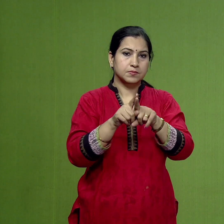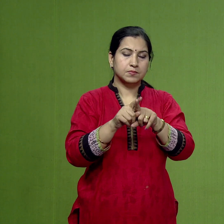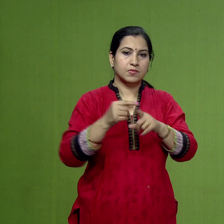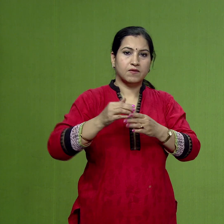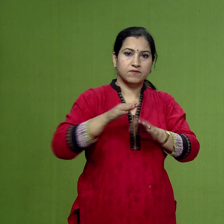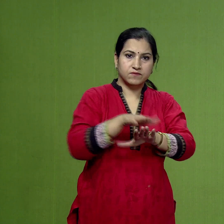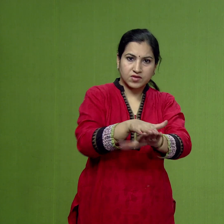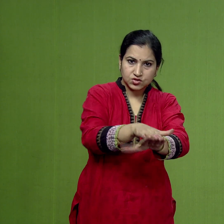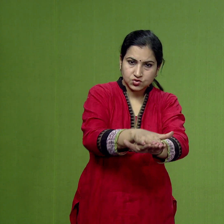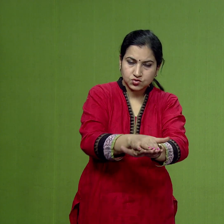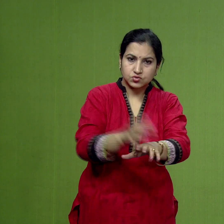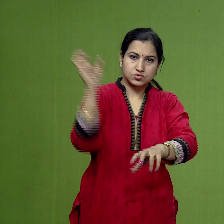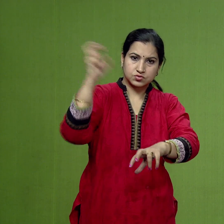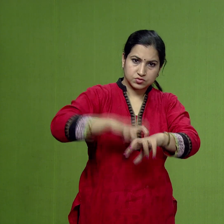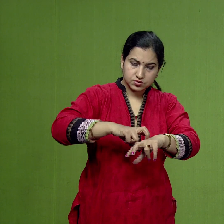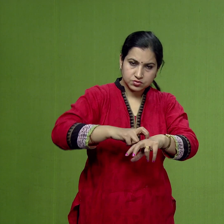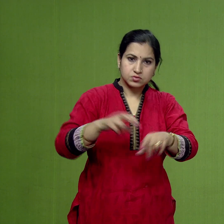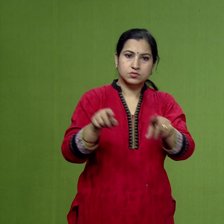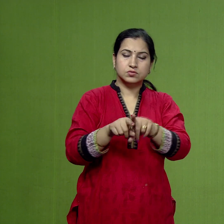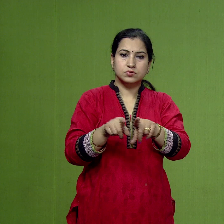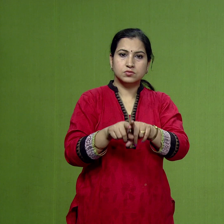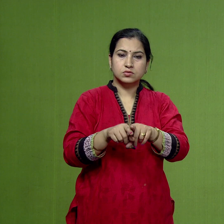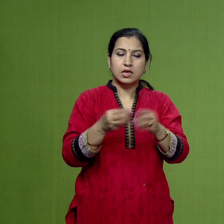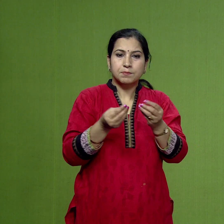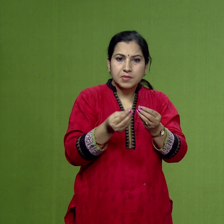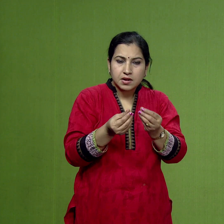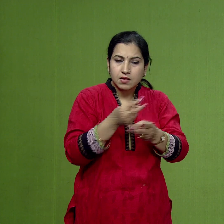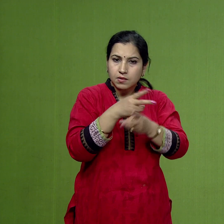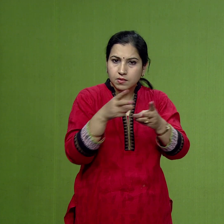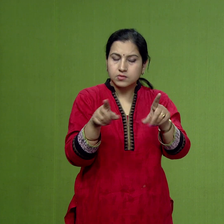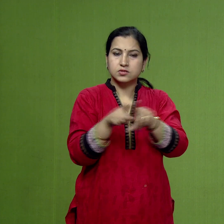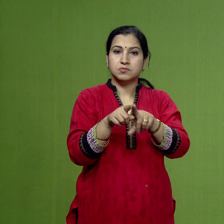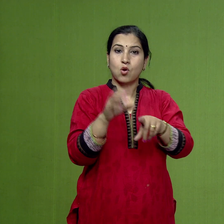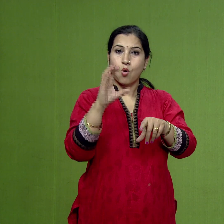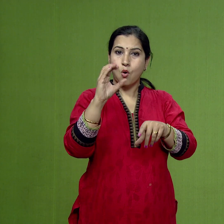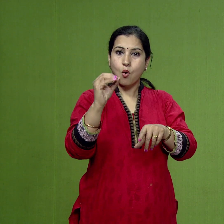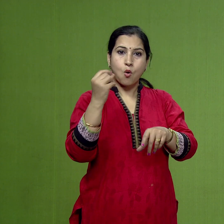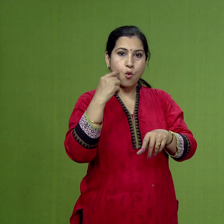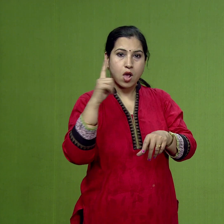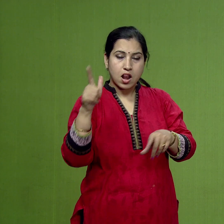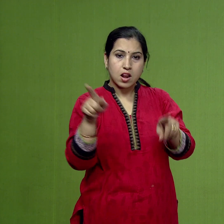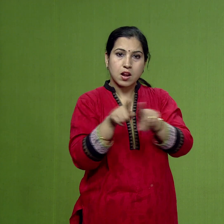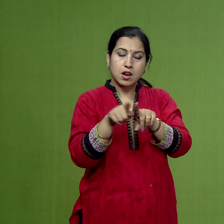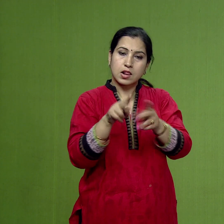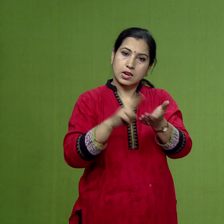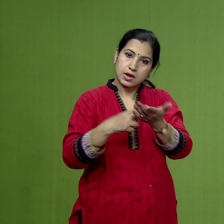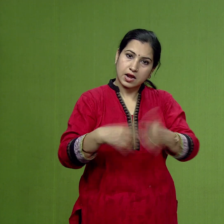fishes, crabs, shrimps, minerals, and oil and natural gas.